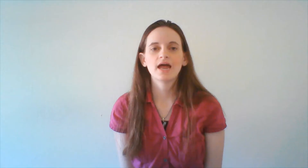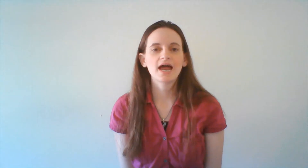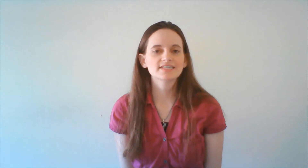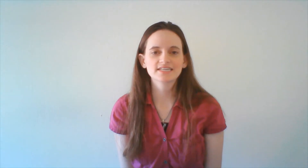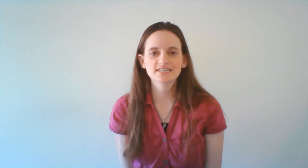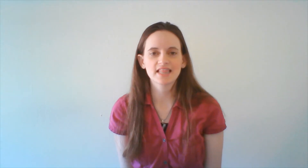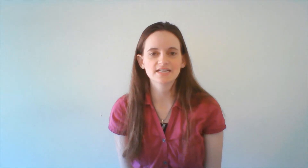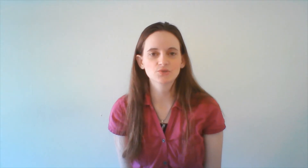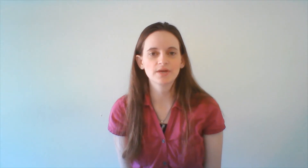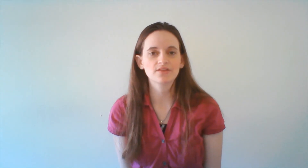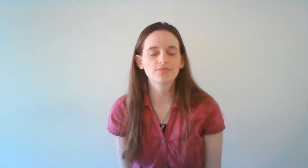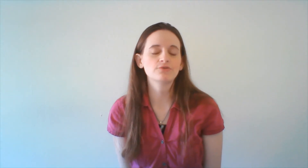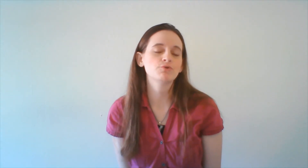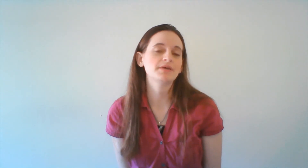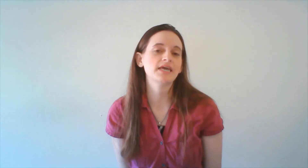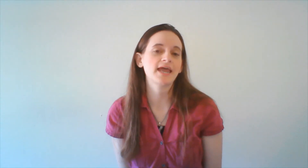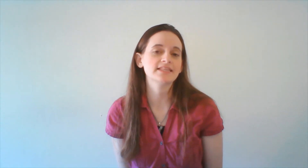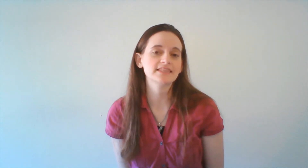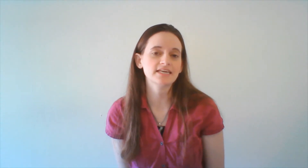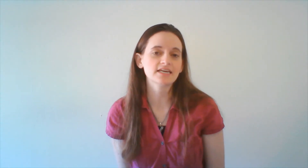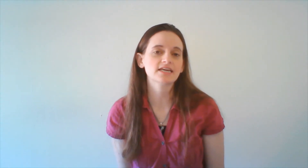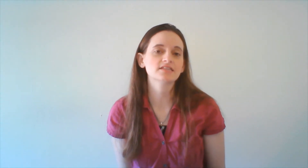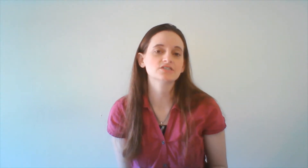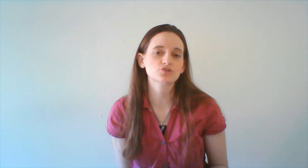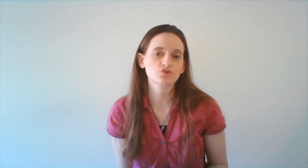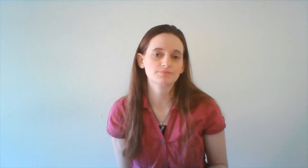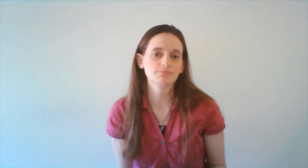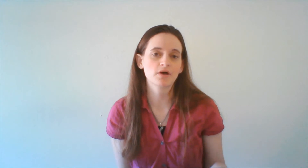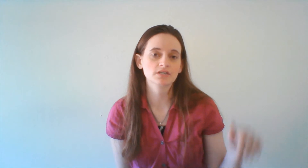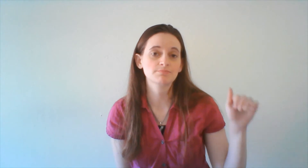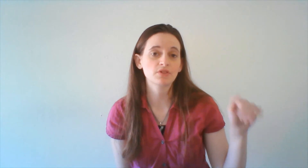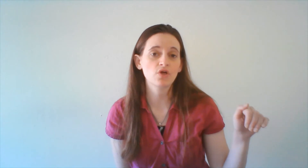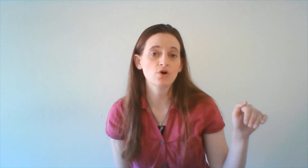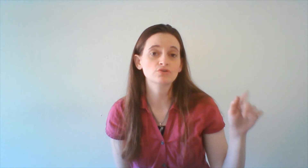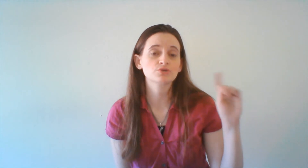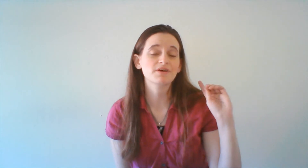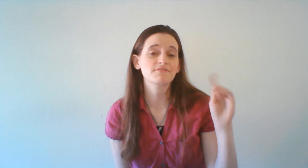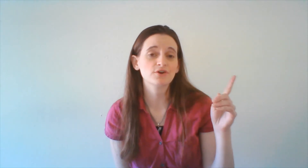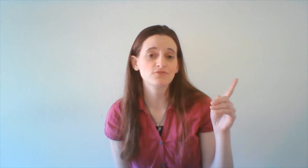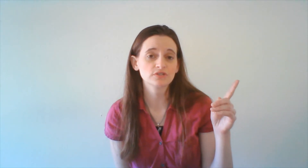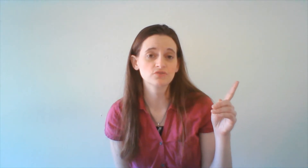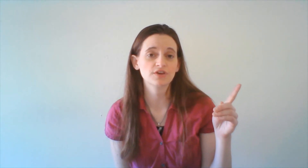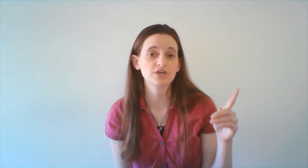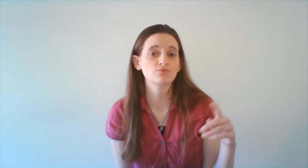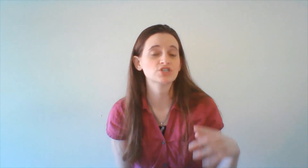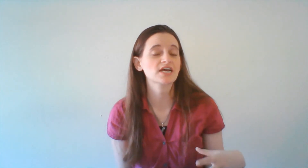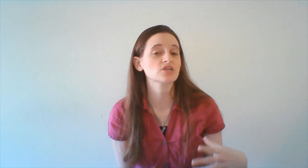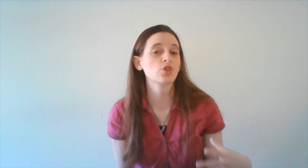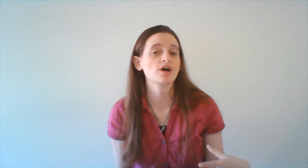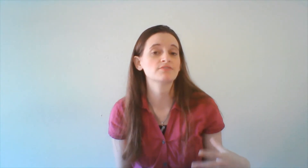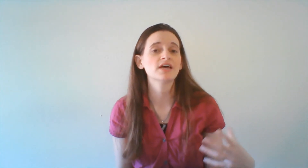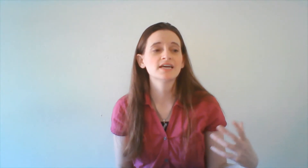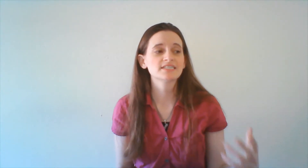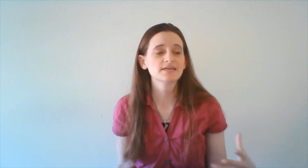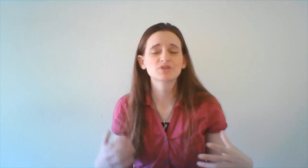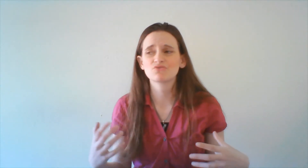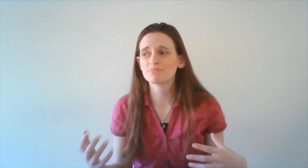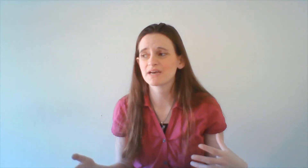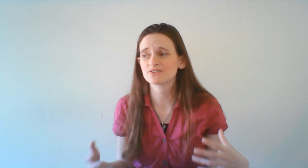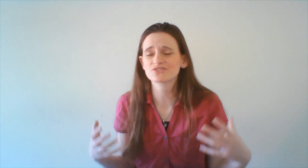As I did last week, there will be a link in the description box below to my very first video, which has a lot of tips, reminders, and